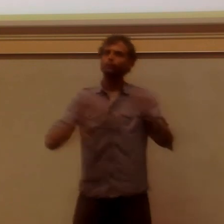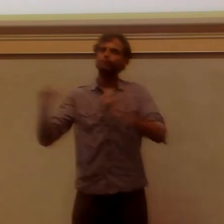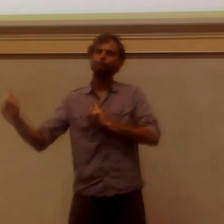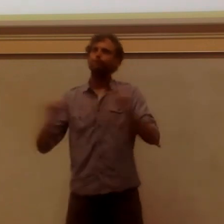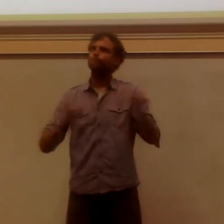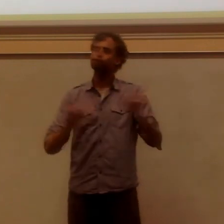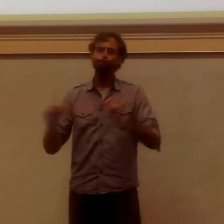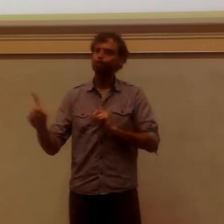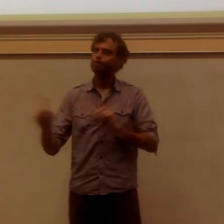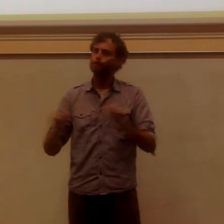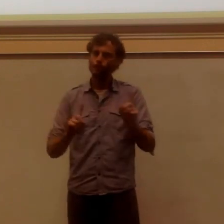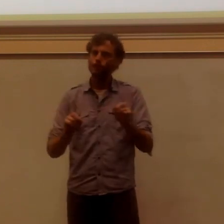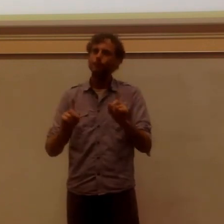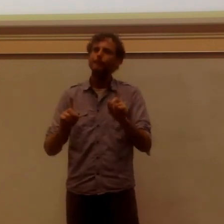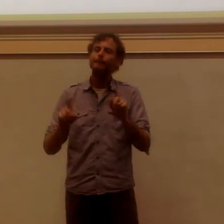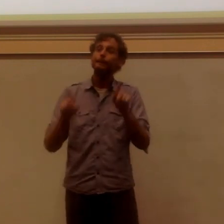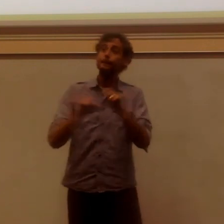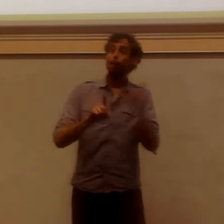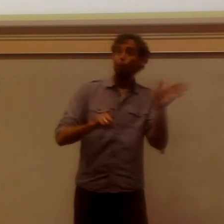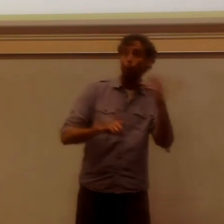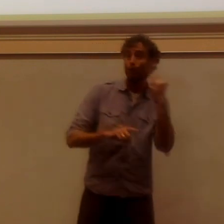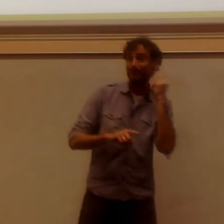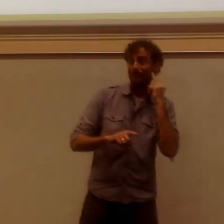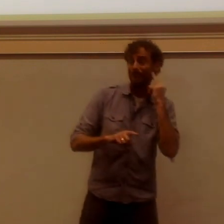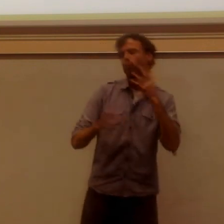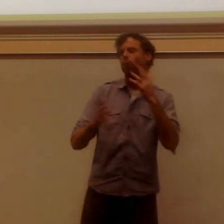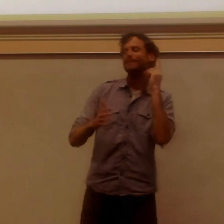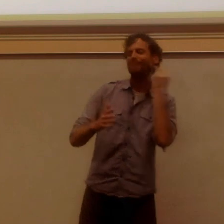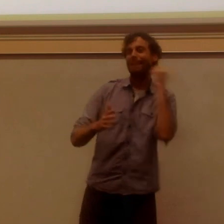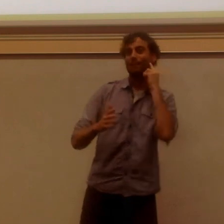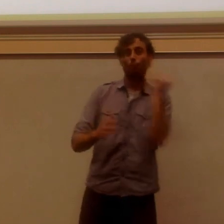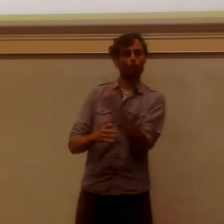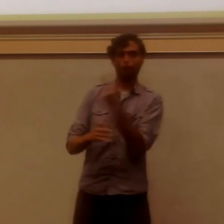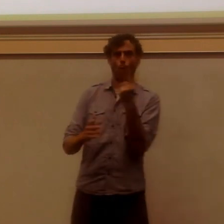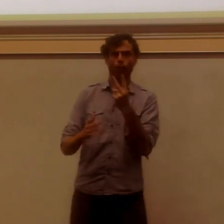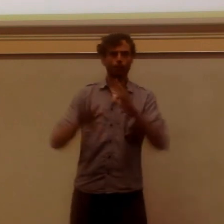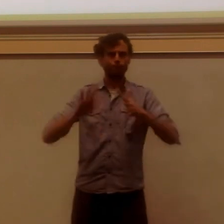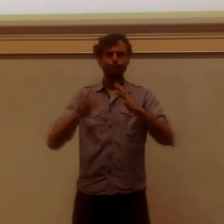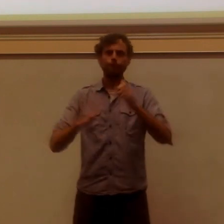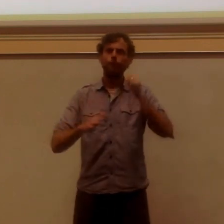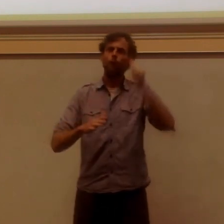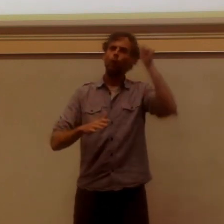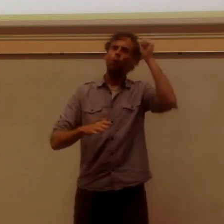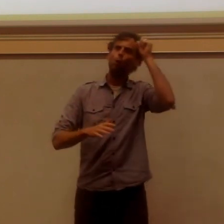They also noted that not all deaf people understood how to best